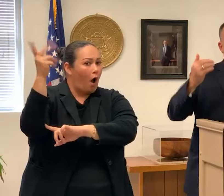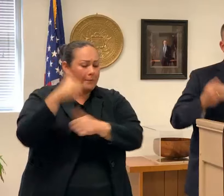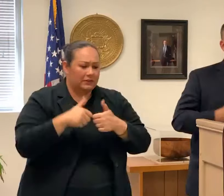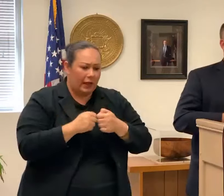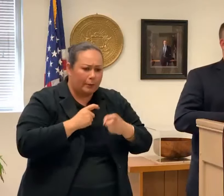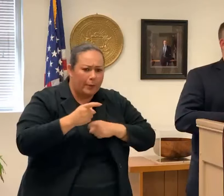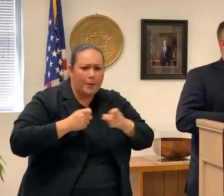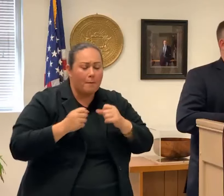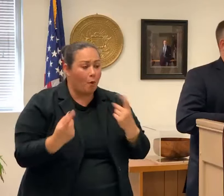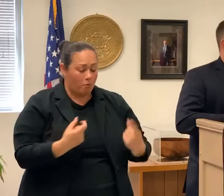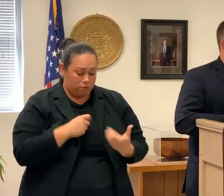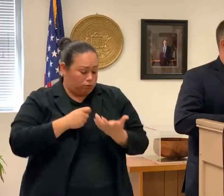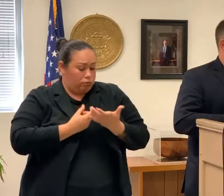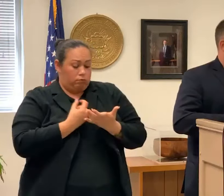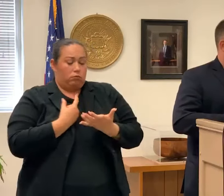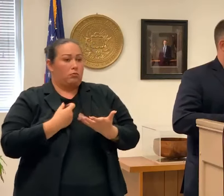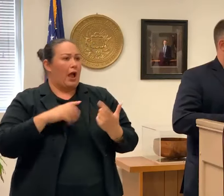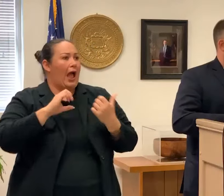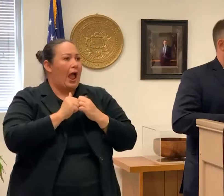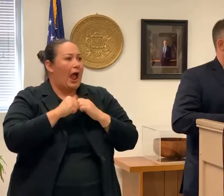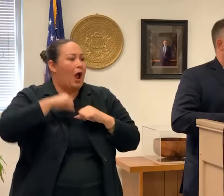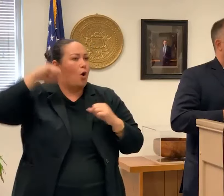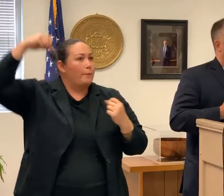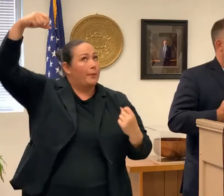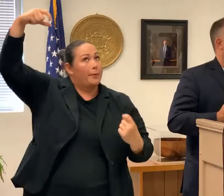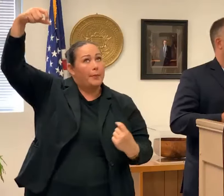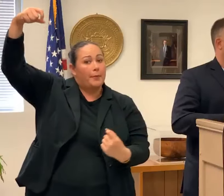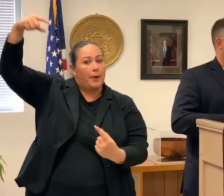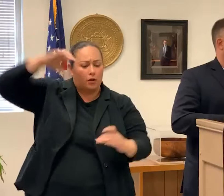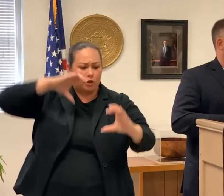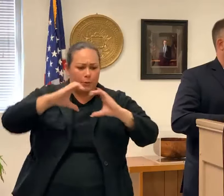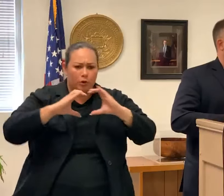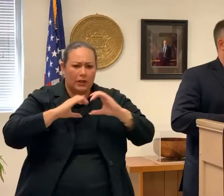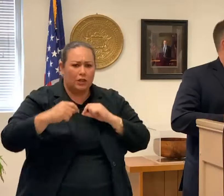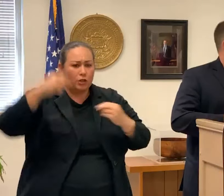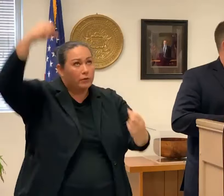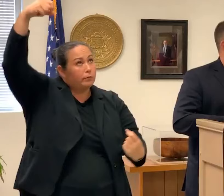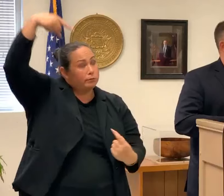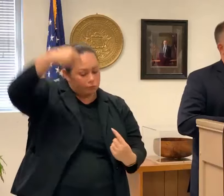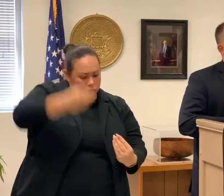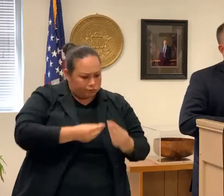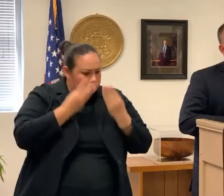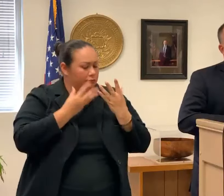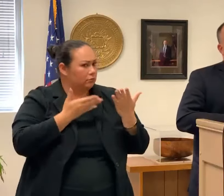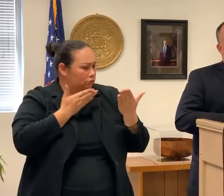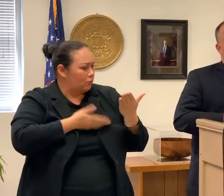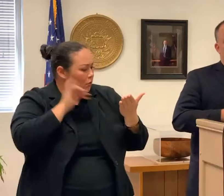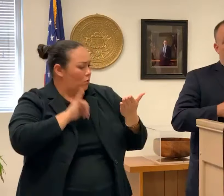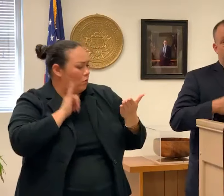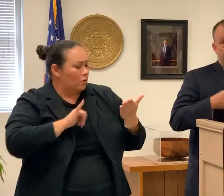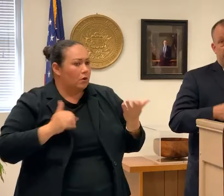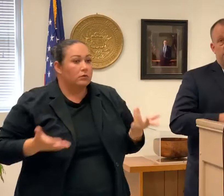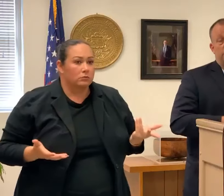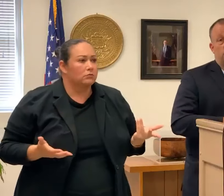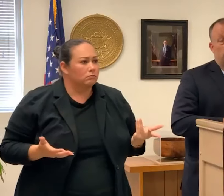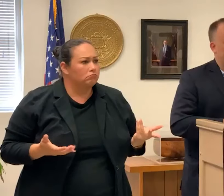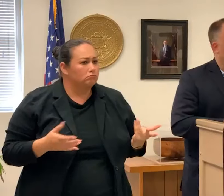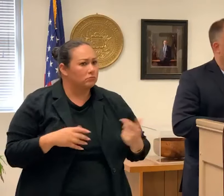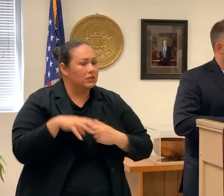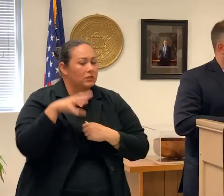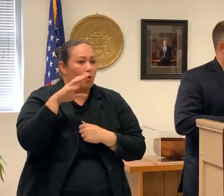how we will use satellite communications, all of these things. And what I can say is, as we head